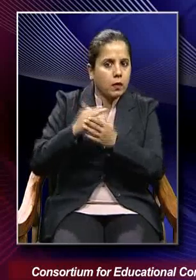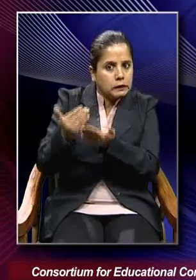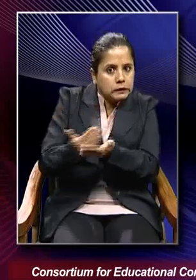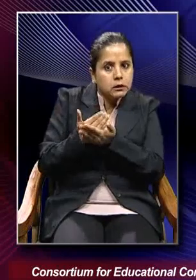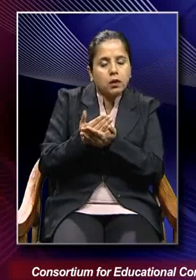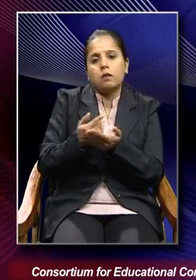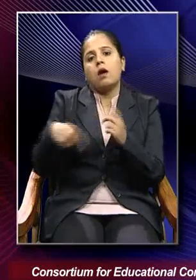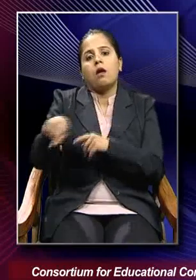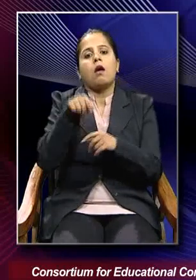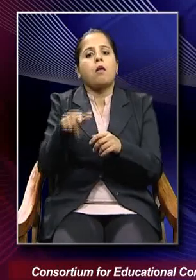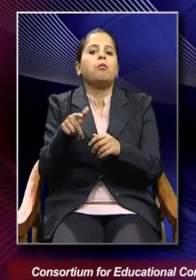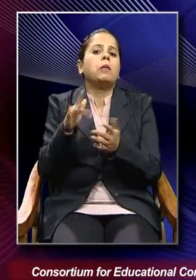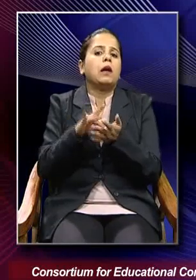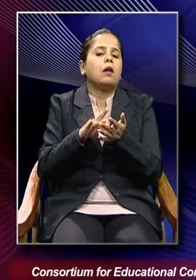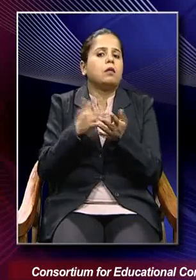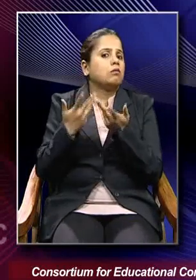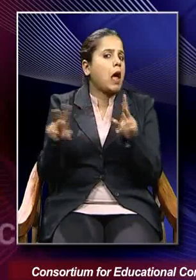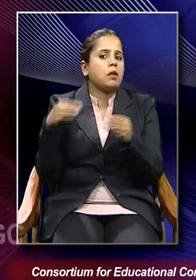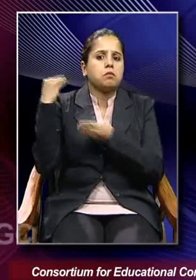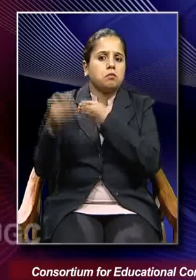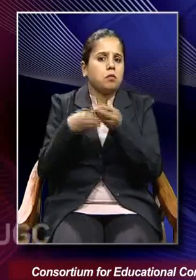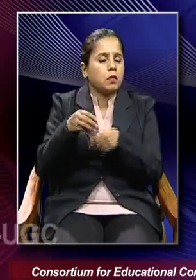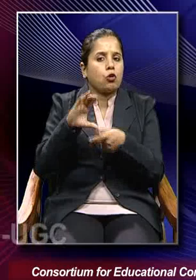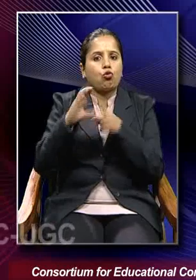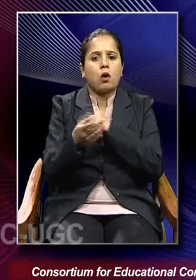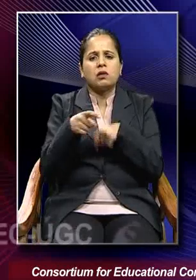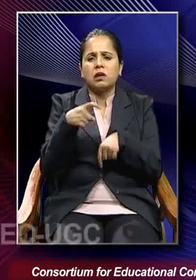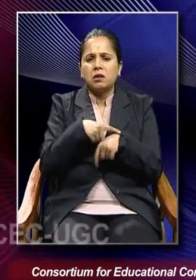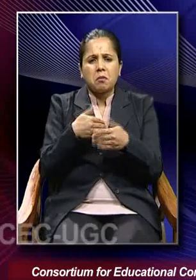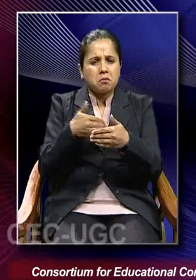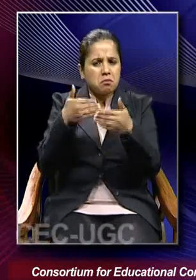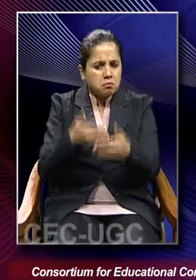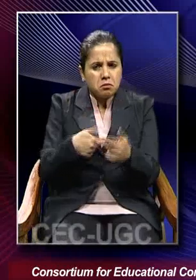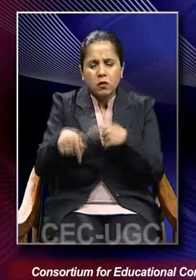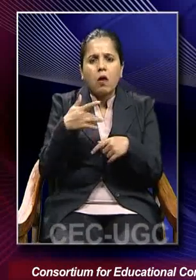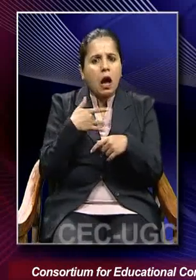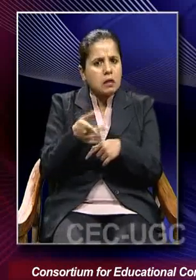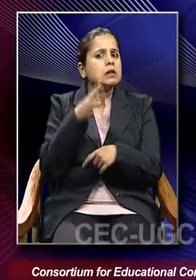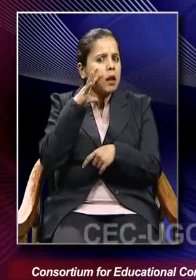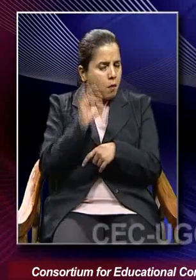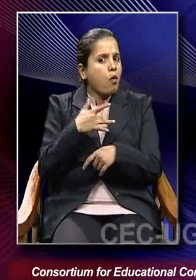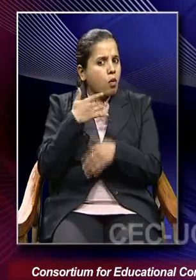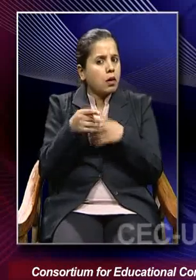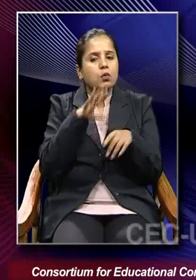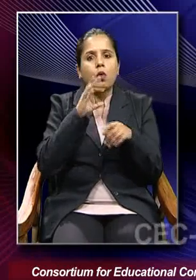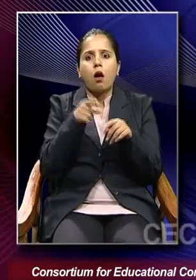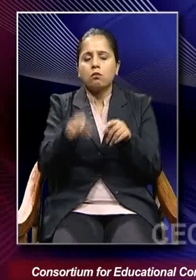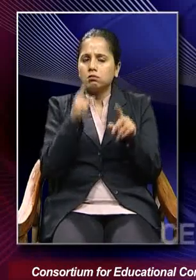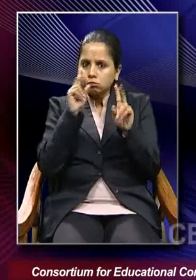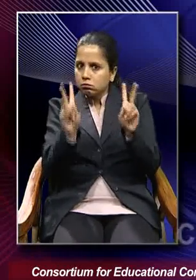our heritage, our culture, which is of timeless significance, and that's why they have